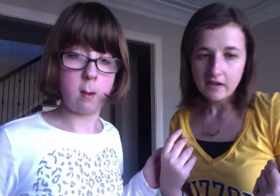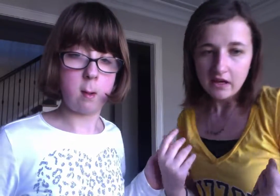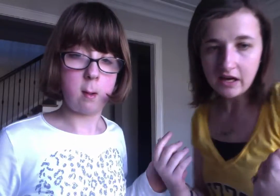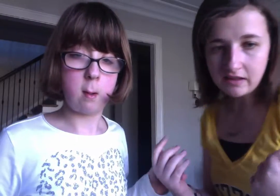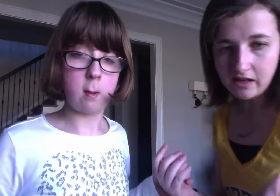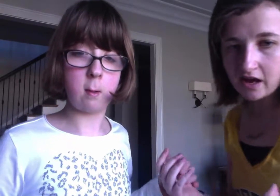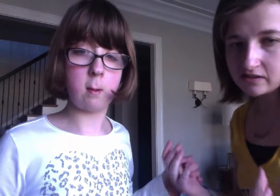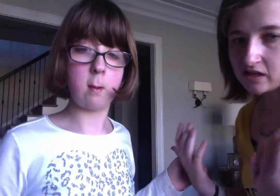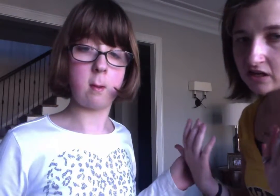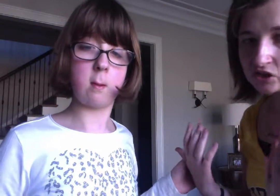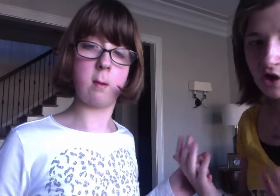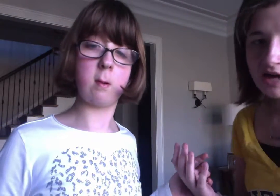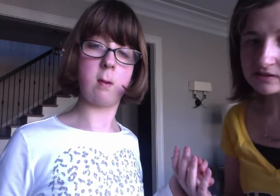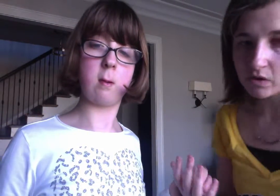giving. Hey, there's a choice we're